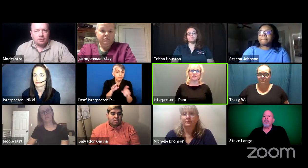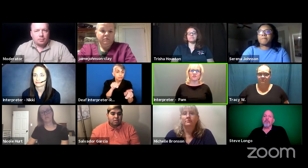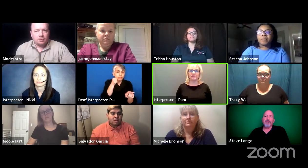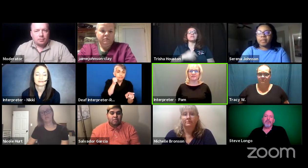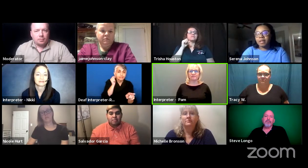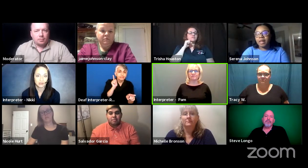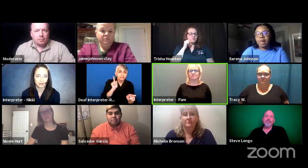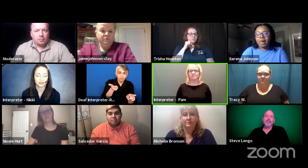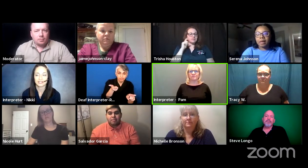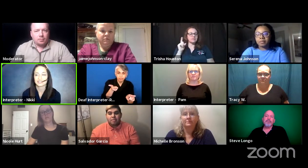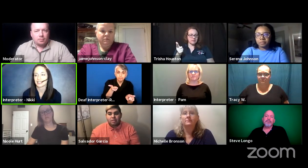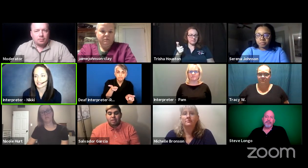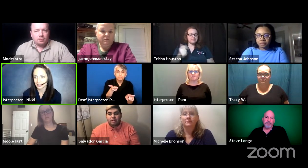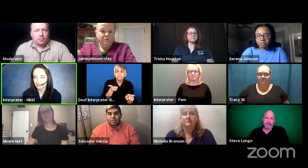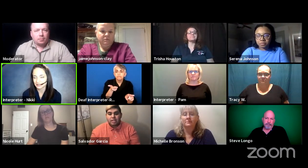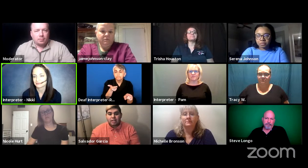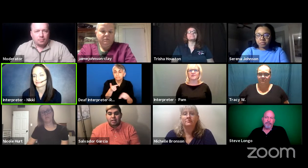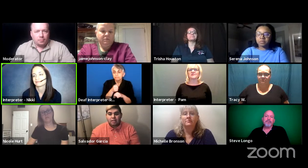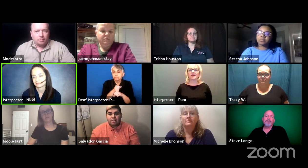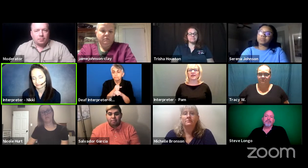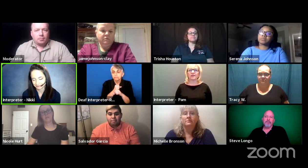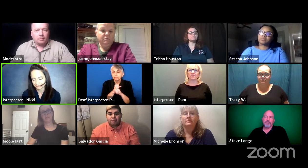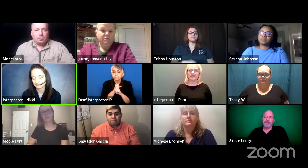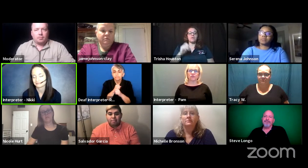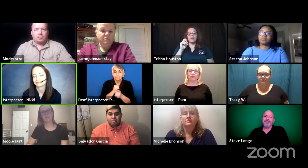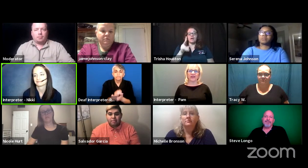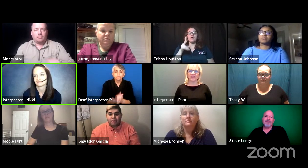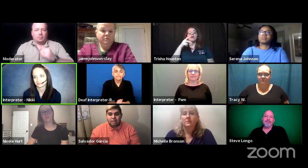made? Serena saying I second. Seconded by Serena.